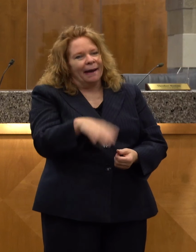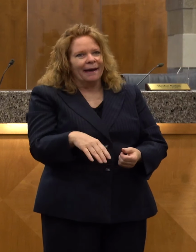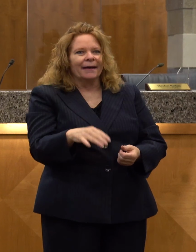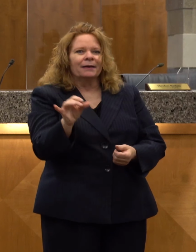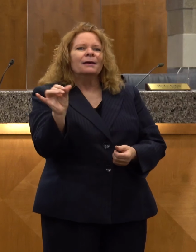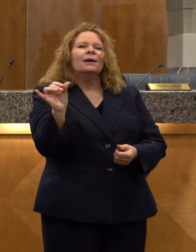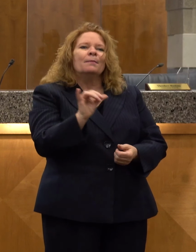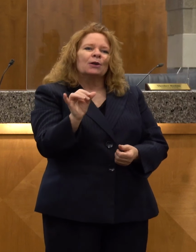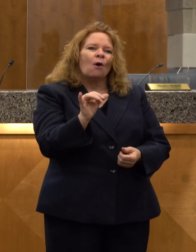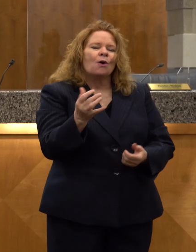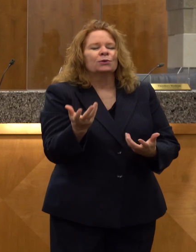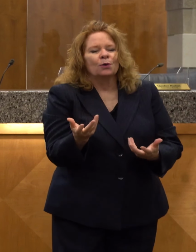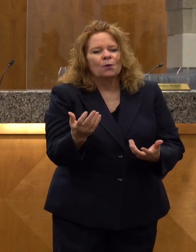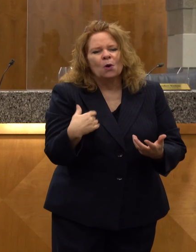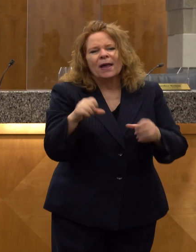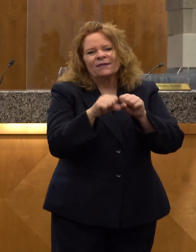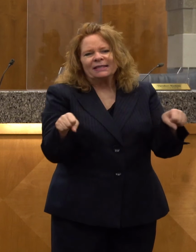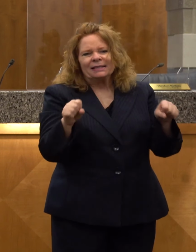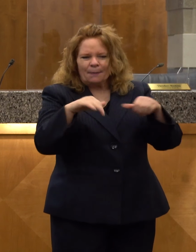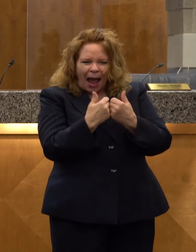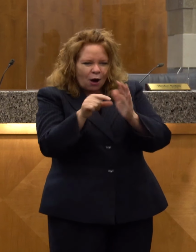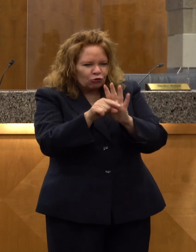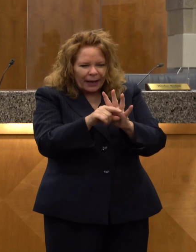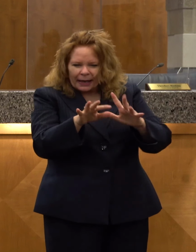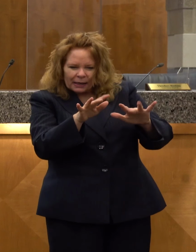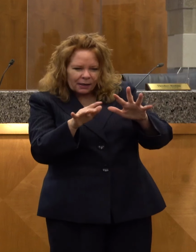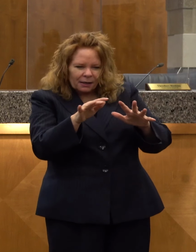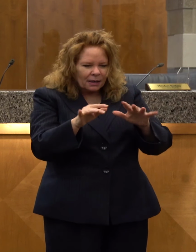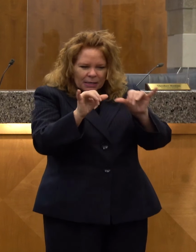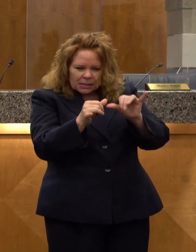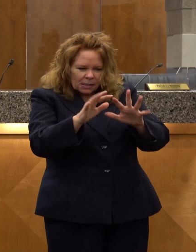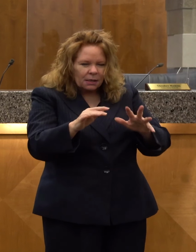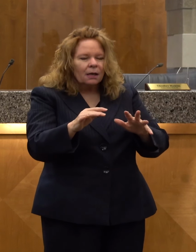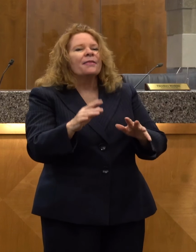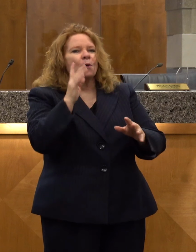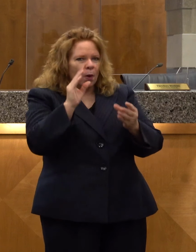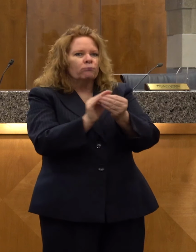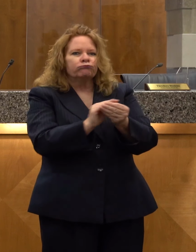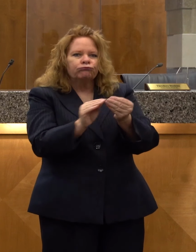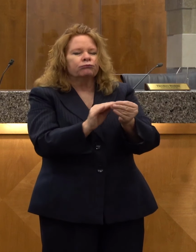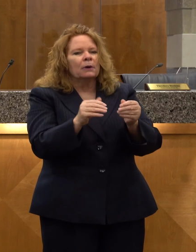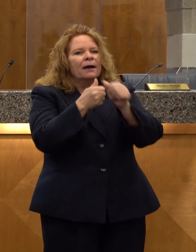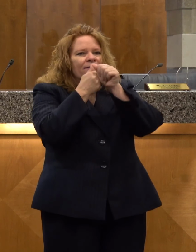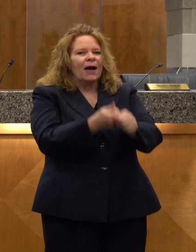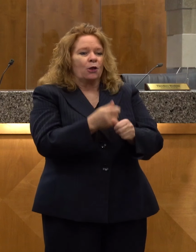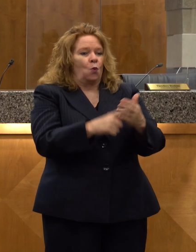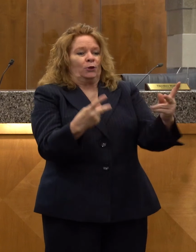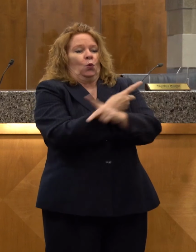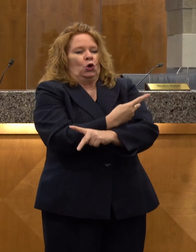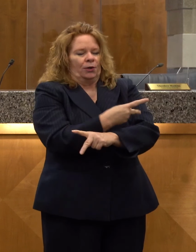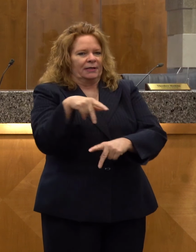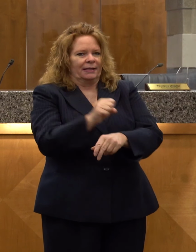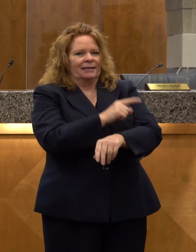also have a system to grade it, and then we're making our repairs based on the roads that are the worst in St.